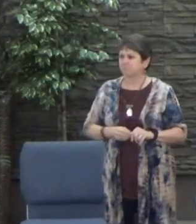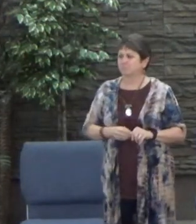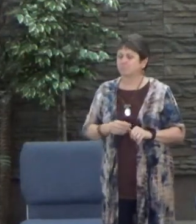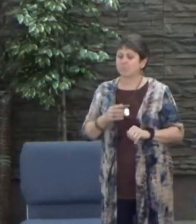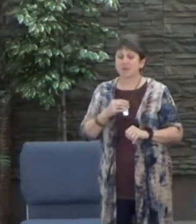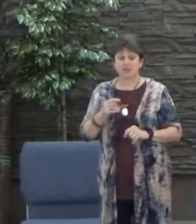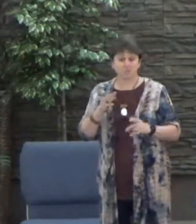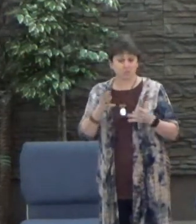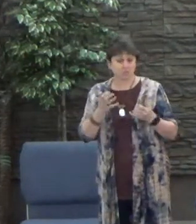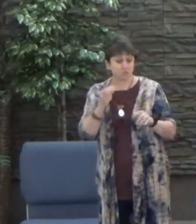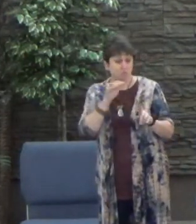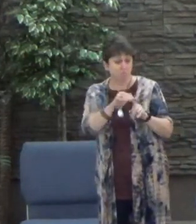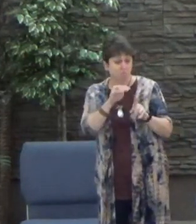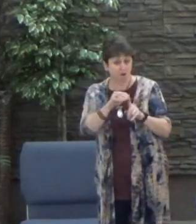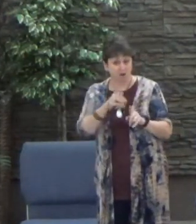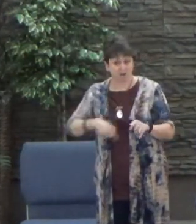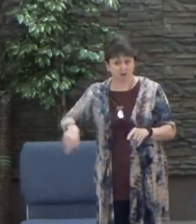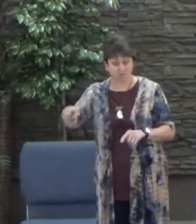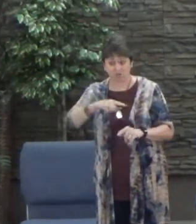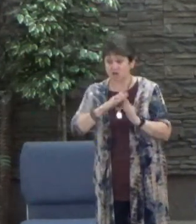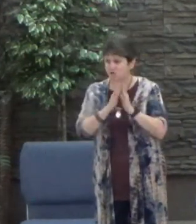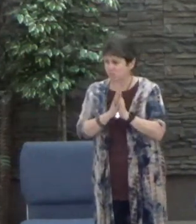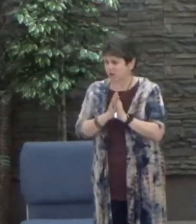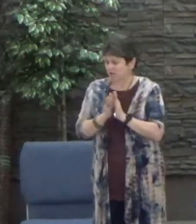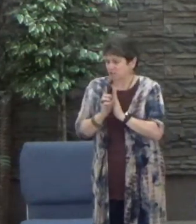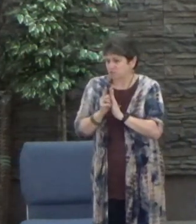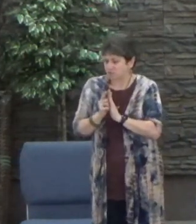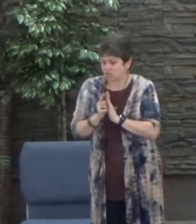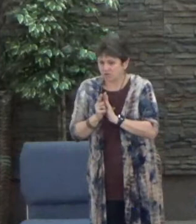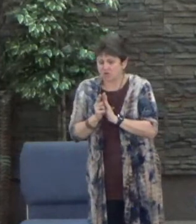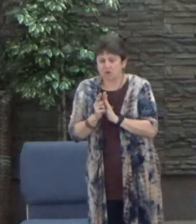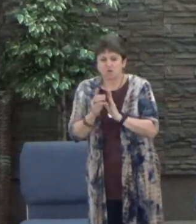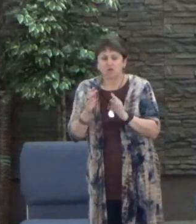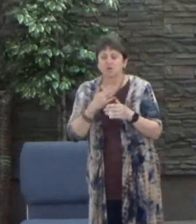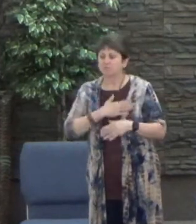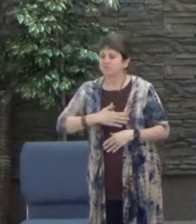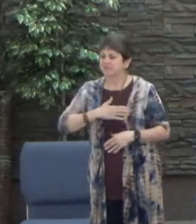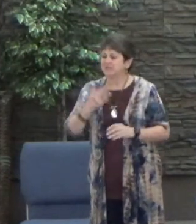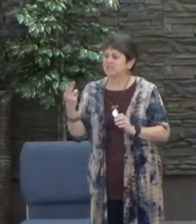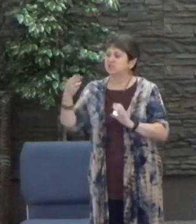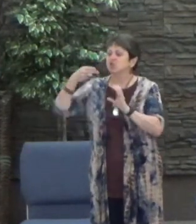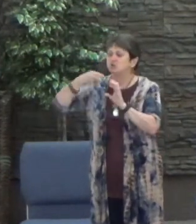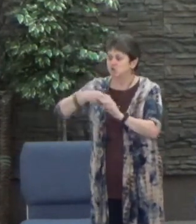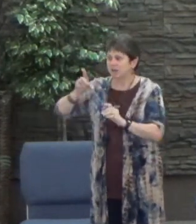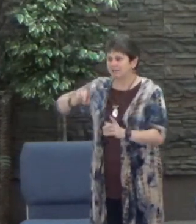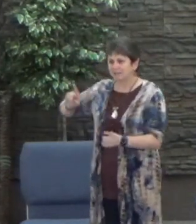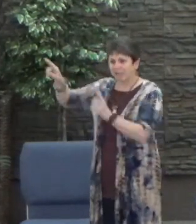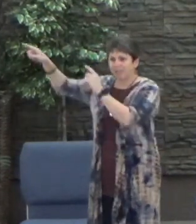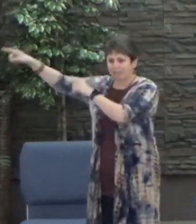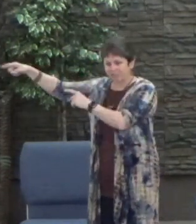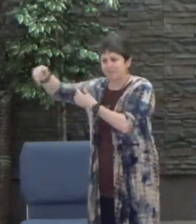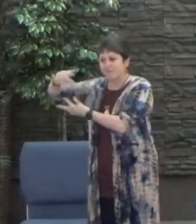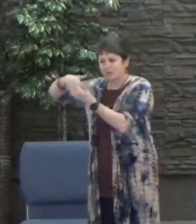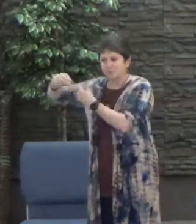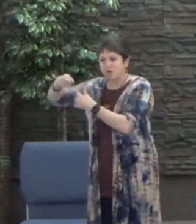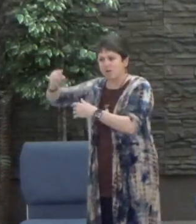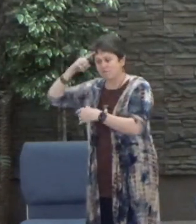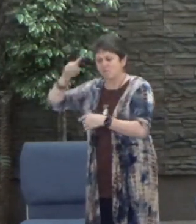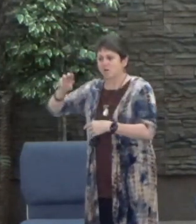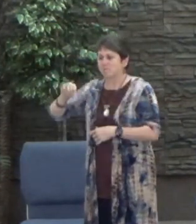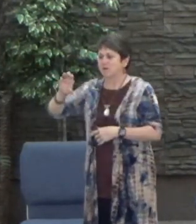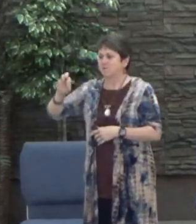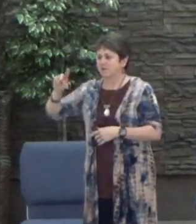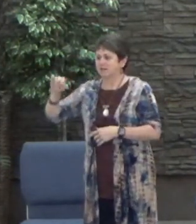And we just want to remind everybody, I'll pray here in just a minute, to please join us in the fellowship hall for the